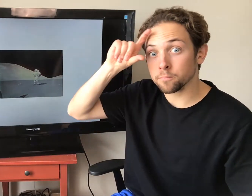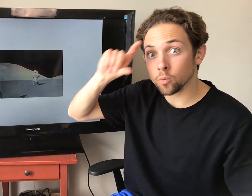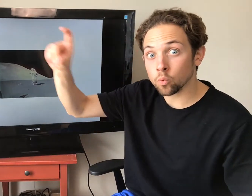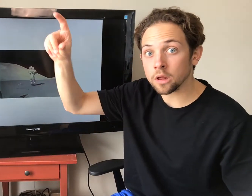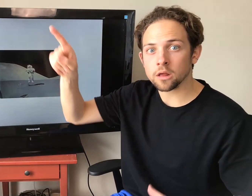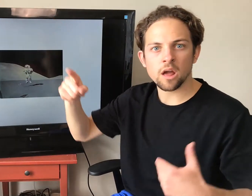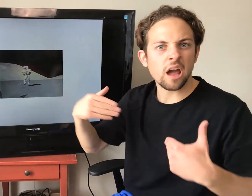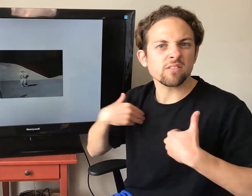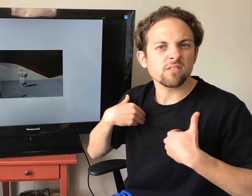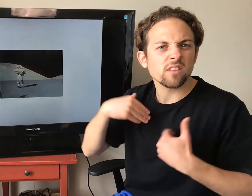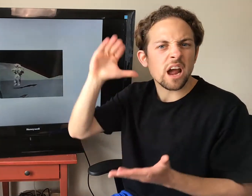moon.